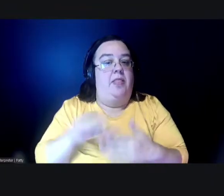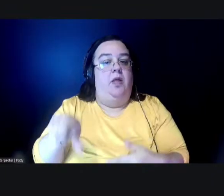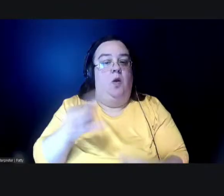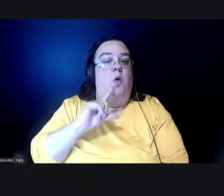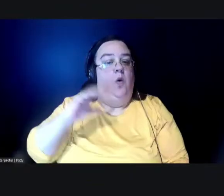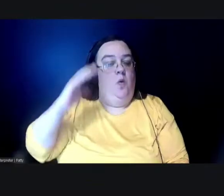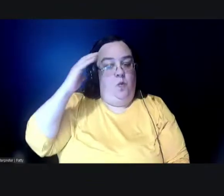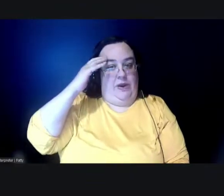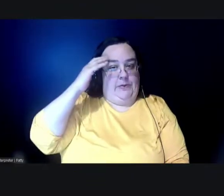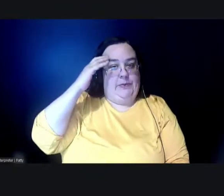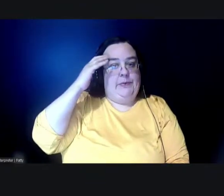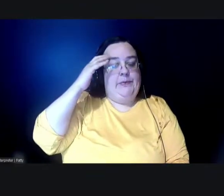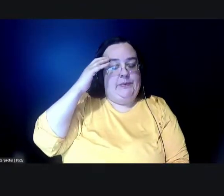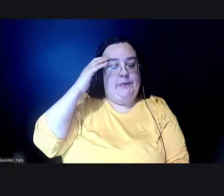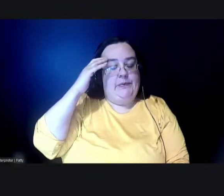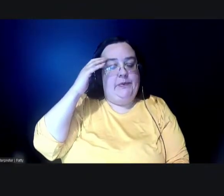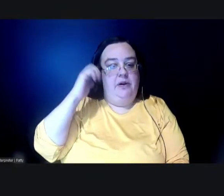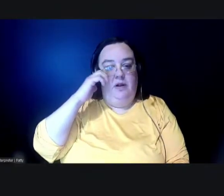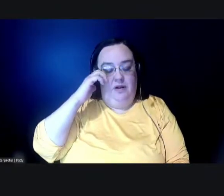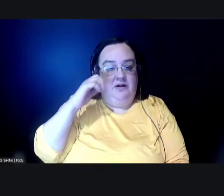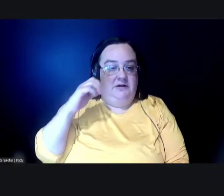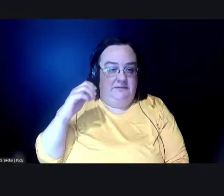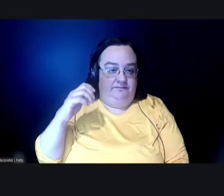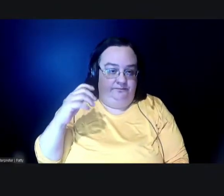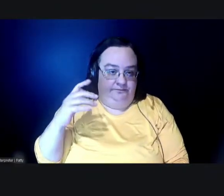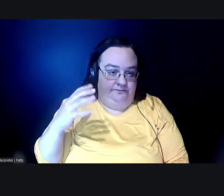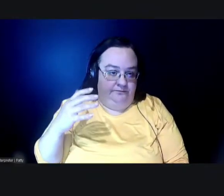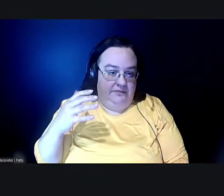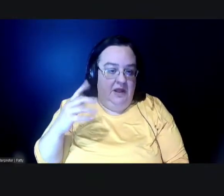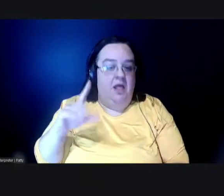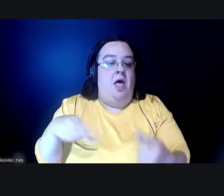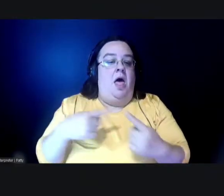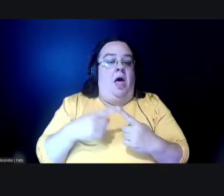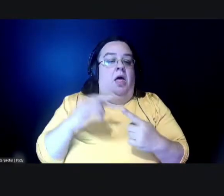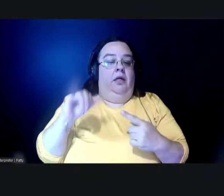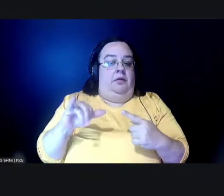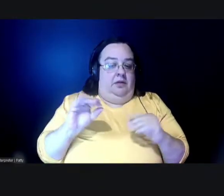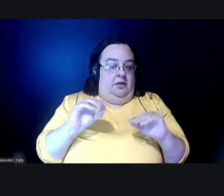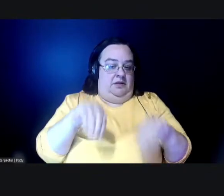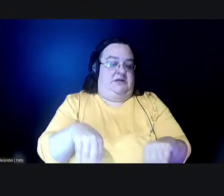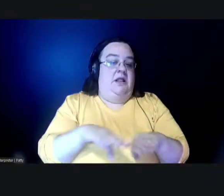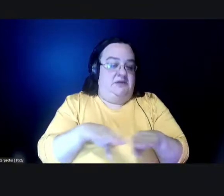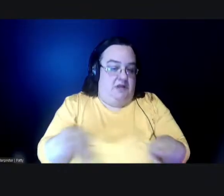of the installation of the floors.